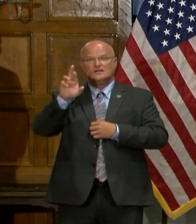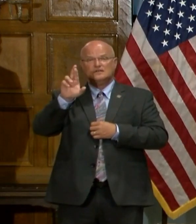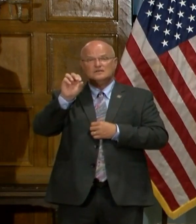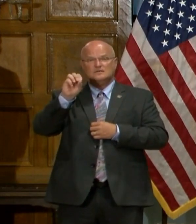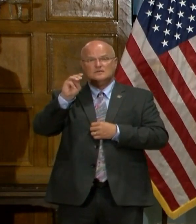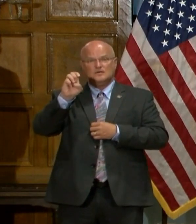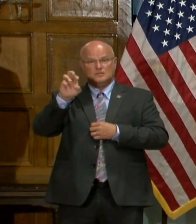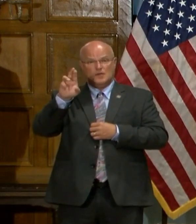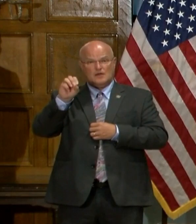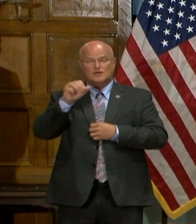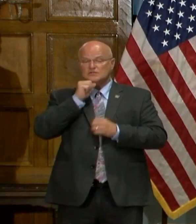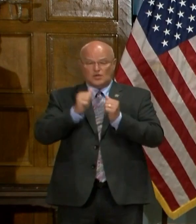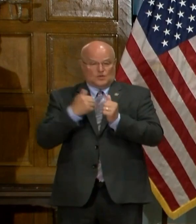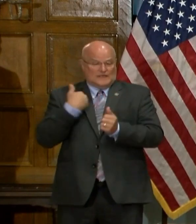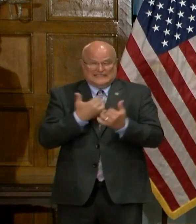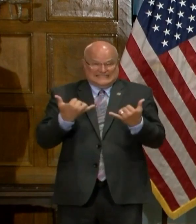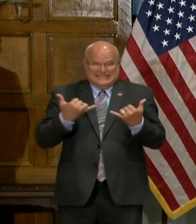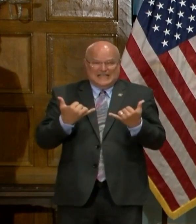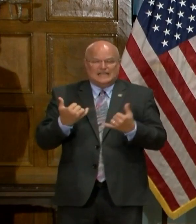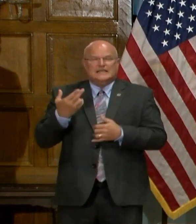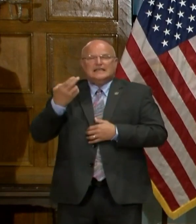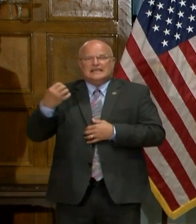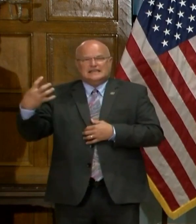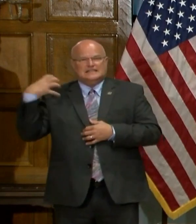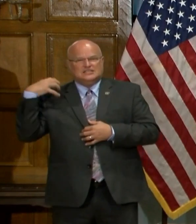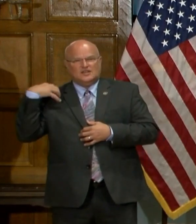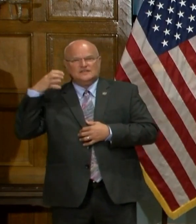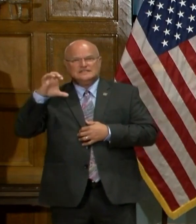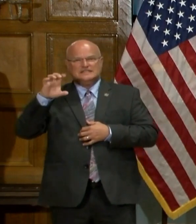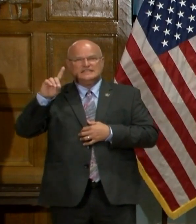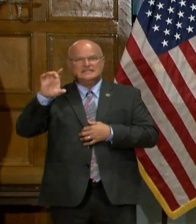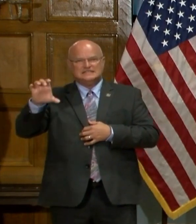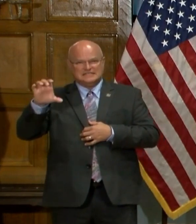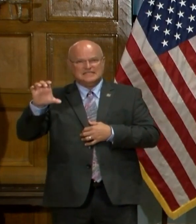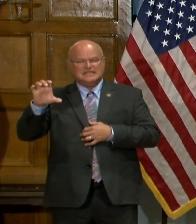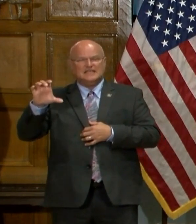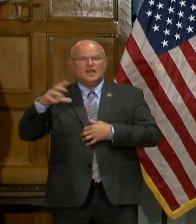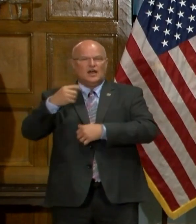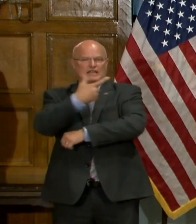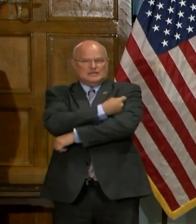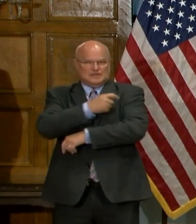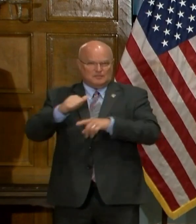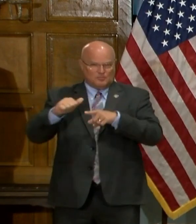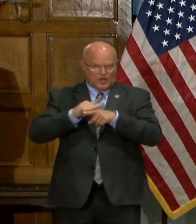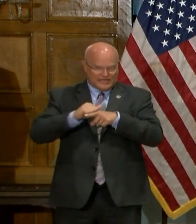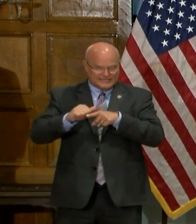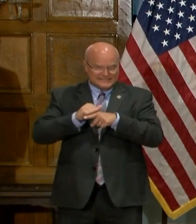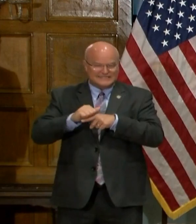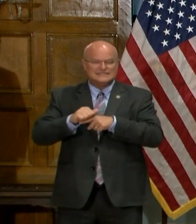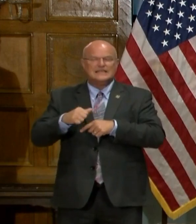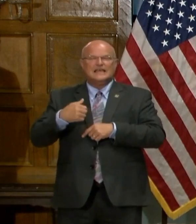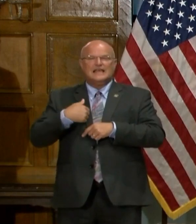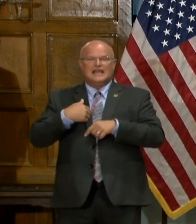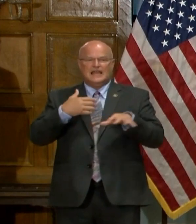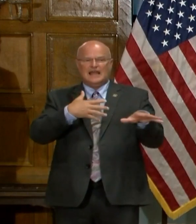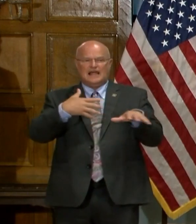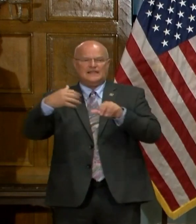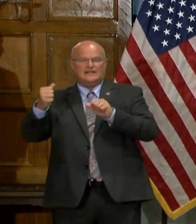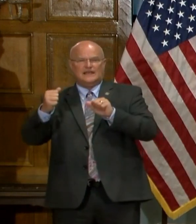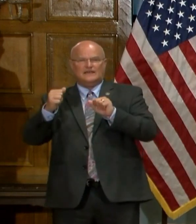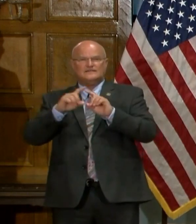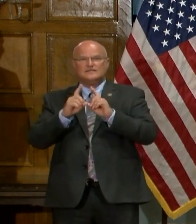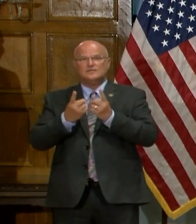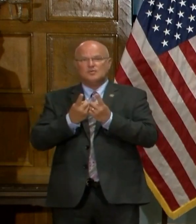with us today because he is chairing the CDC's Advisory Committee on Immunization Practices. And when I left the